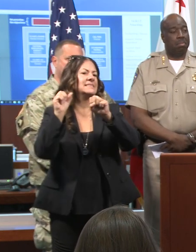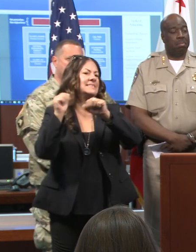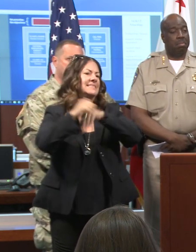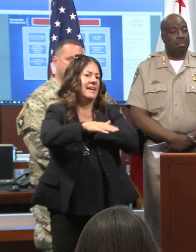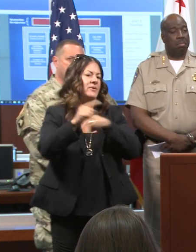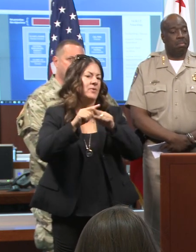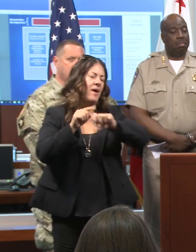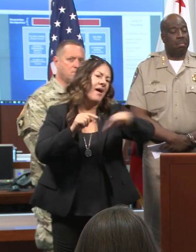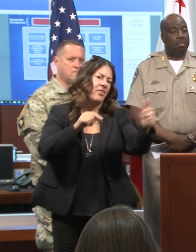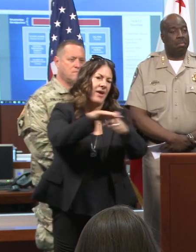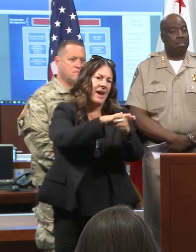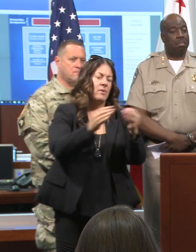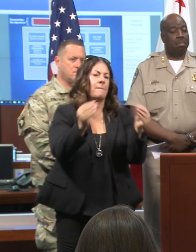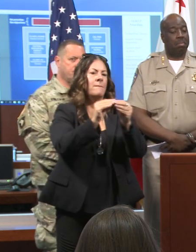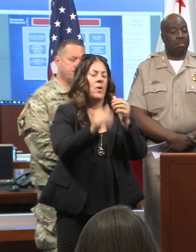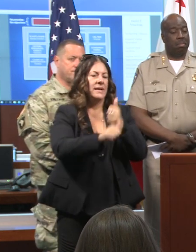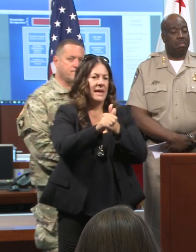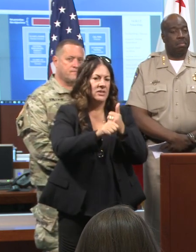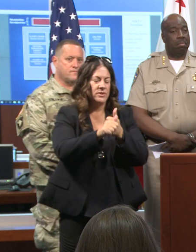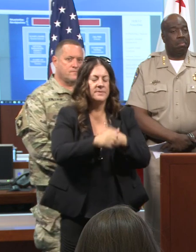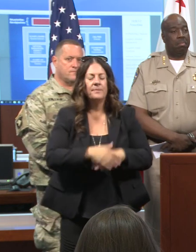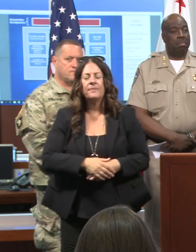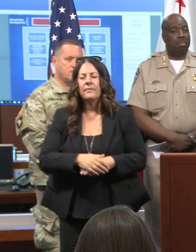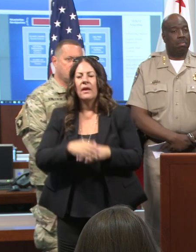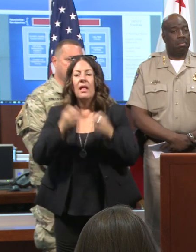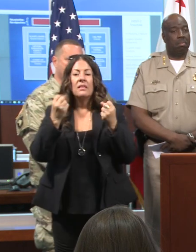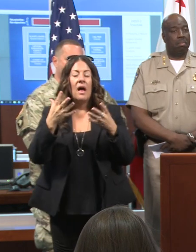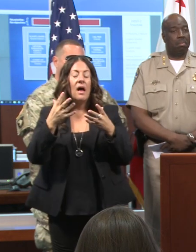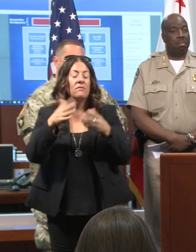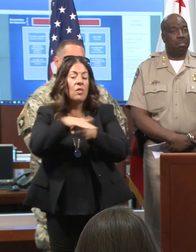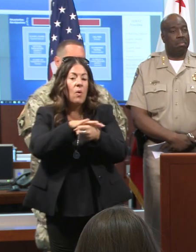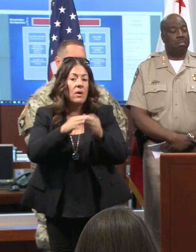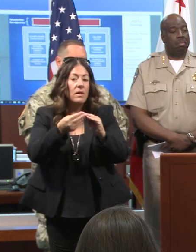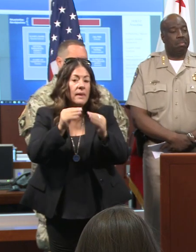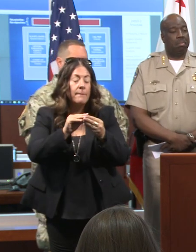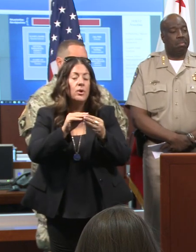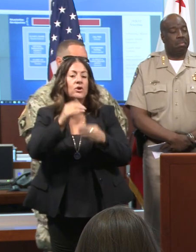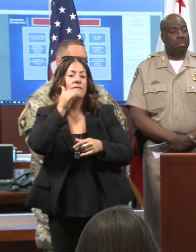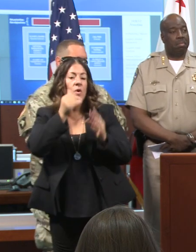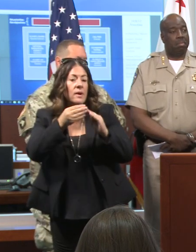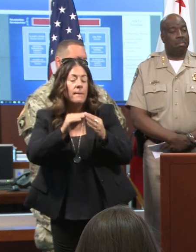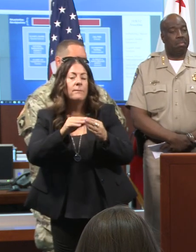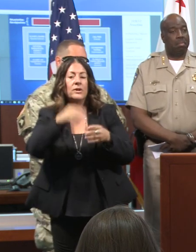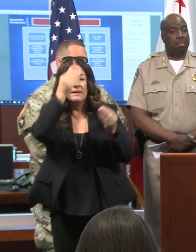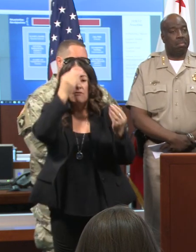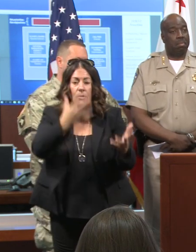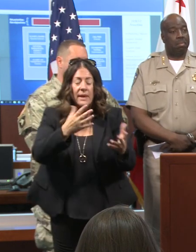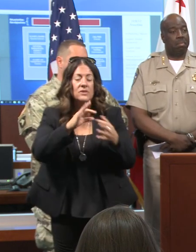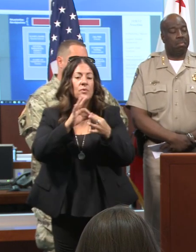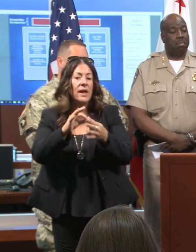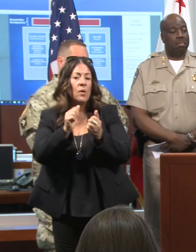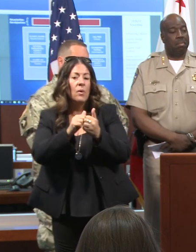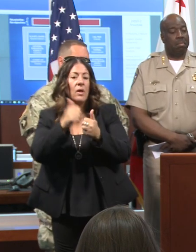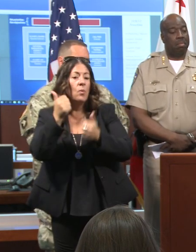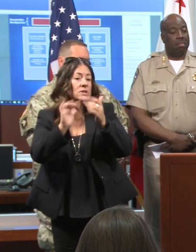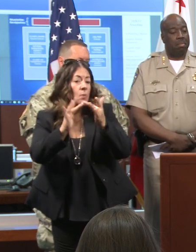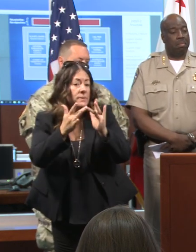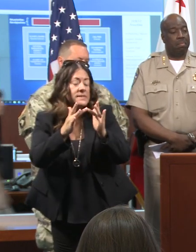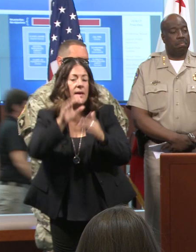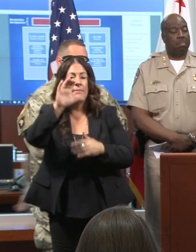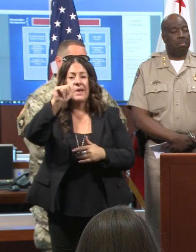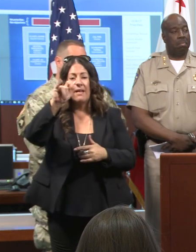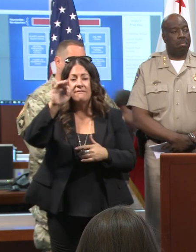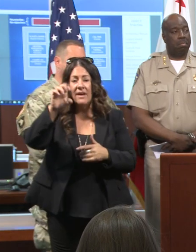Want to encourage everyone. There are many, many local numbers for information. Pay very close attention to websites, the CAL